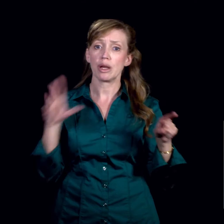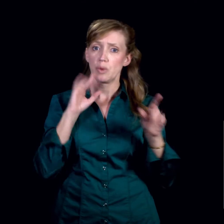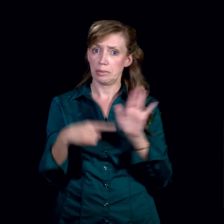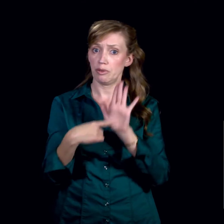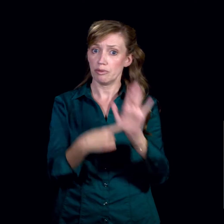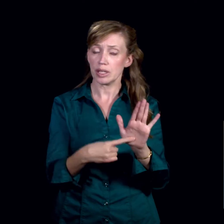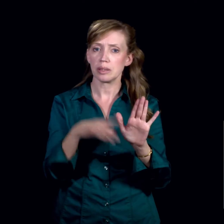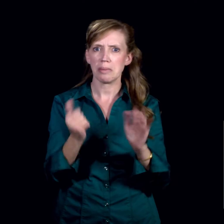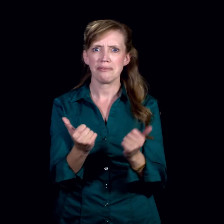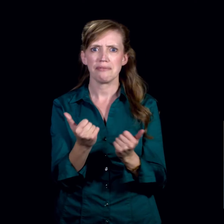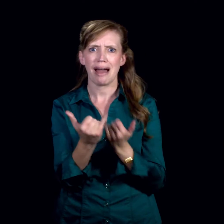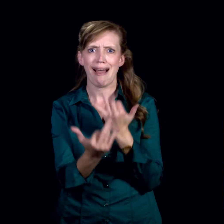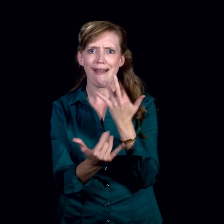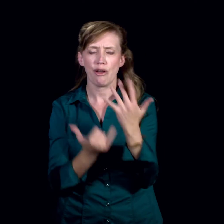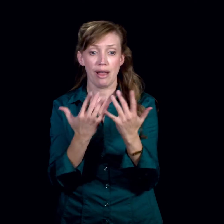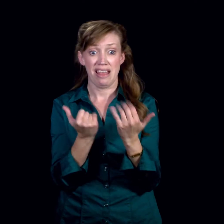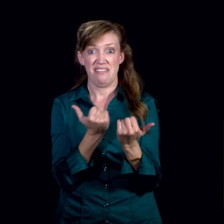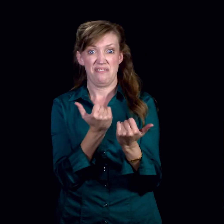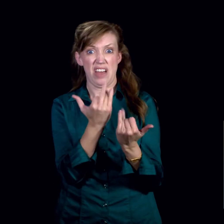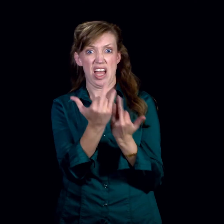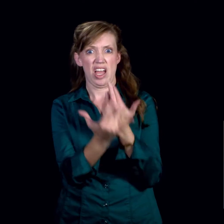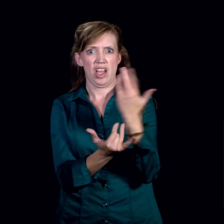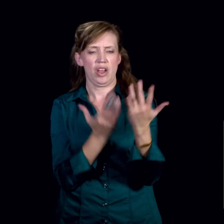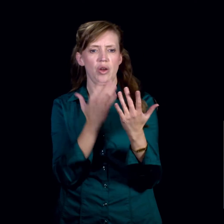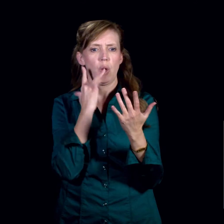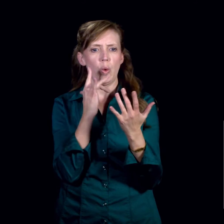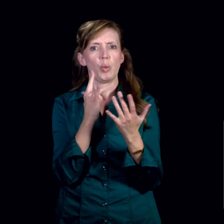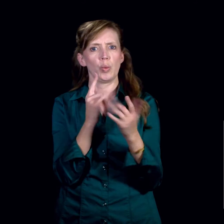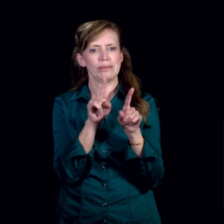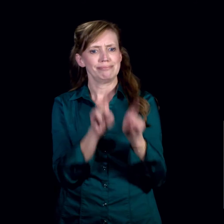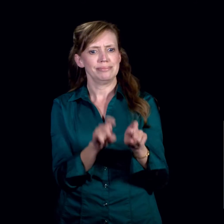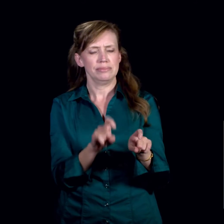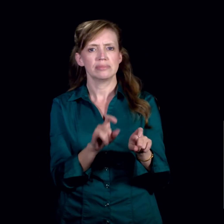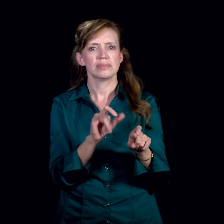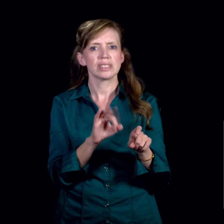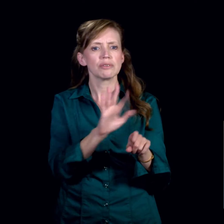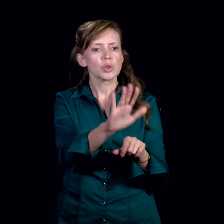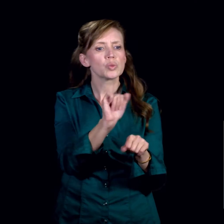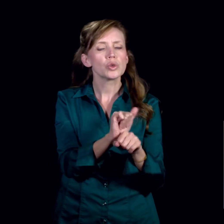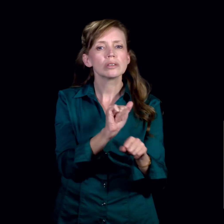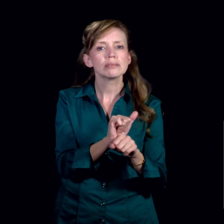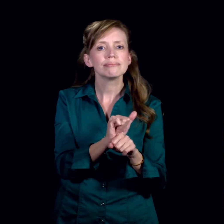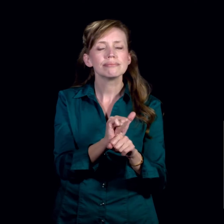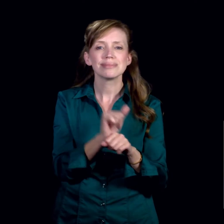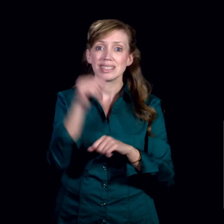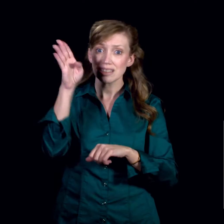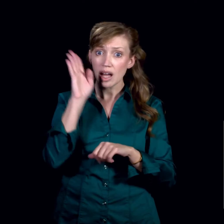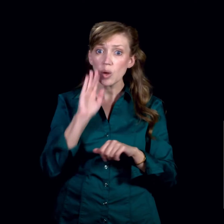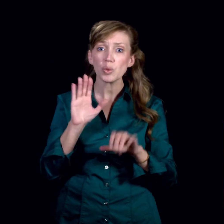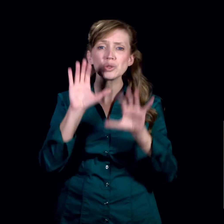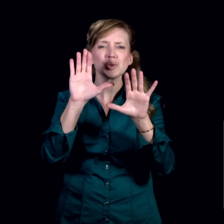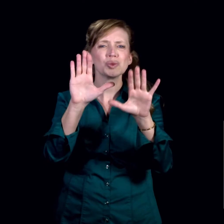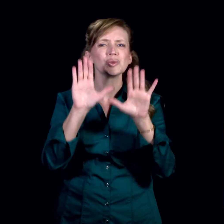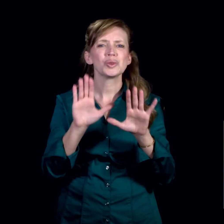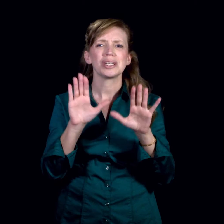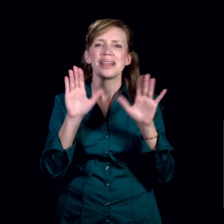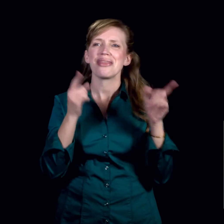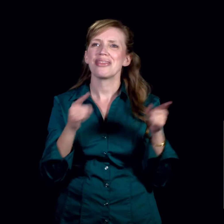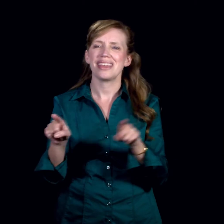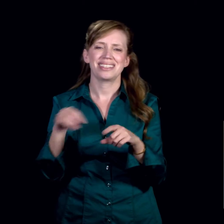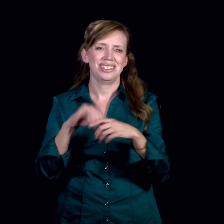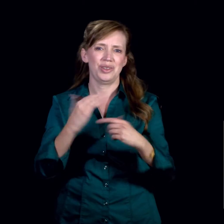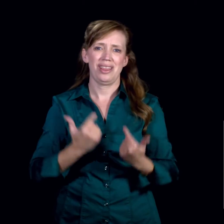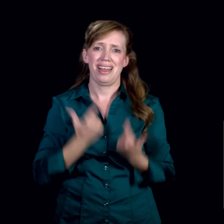shall be revealed by fire, and the fire shall try every man's work of what sort it is." God will work miracles for you often,